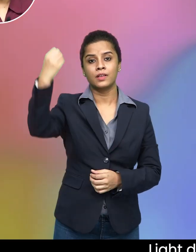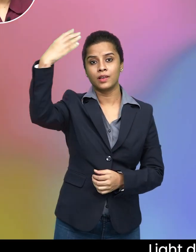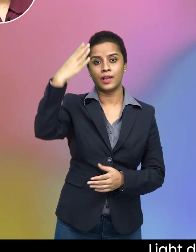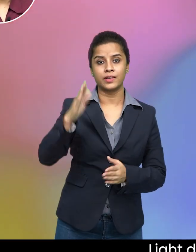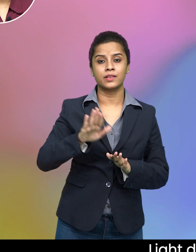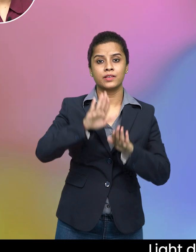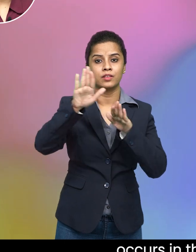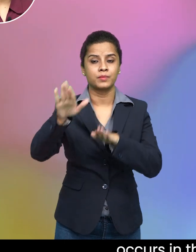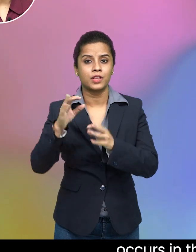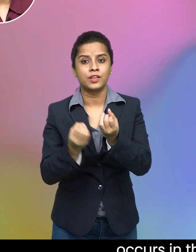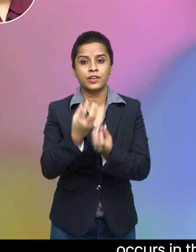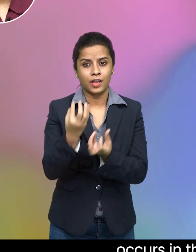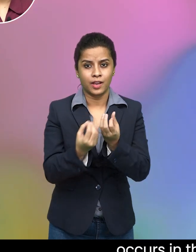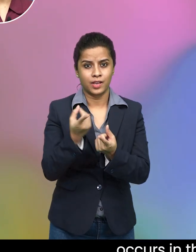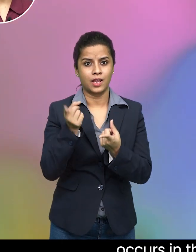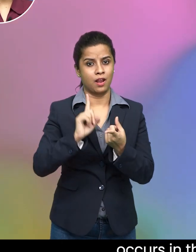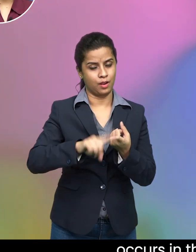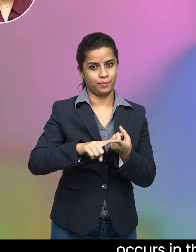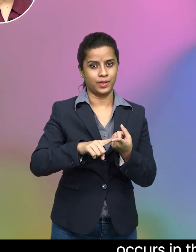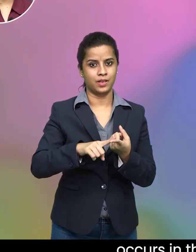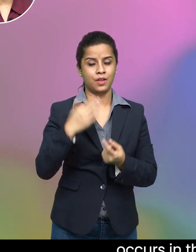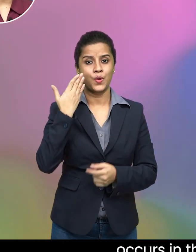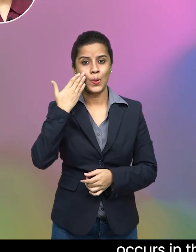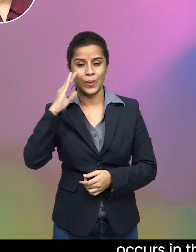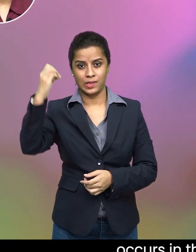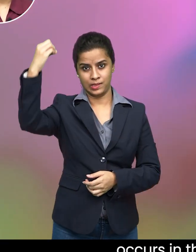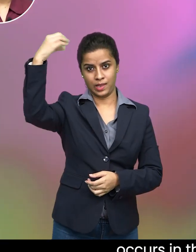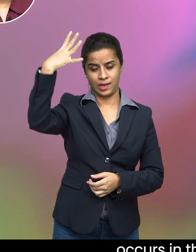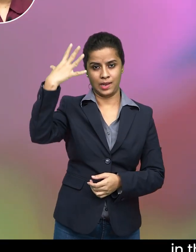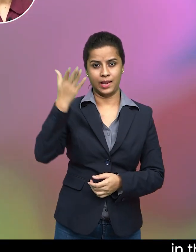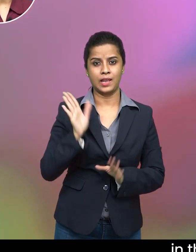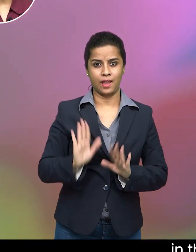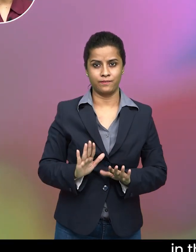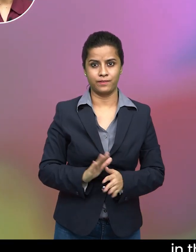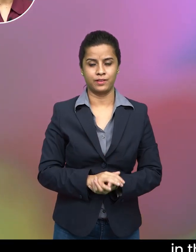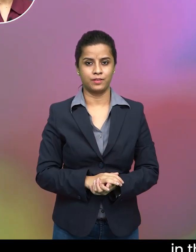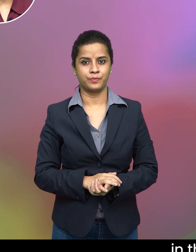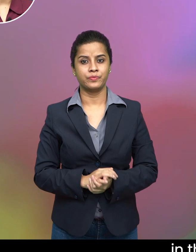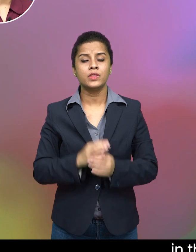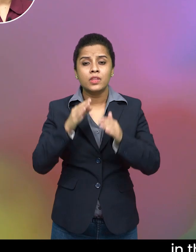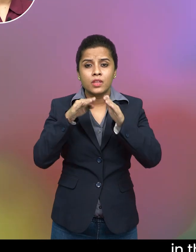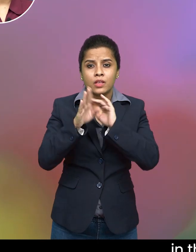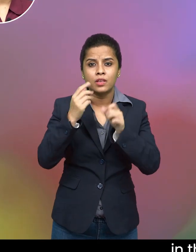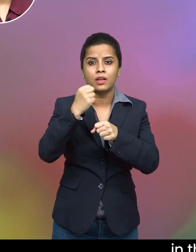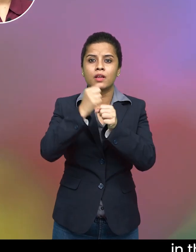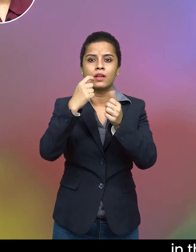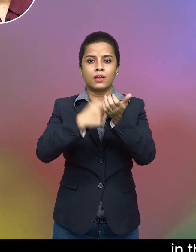Light-dependent reaction occurs in the presence of sunlight in the grana region.